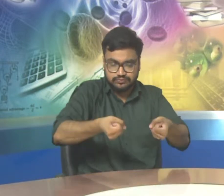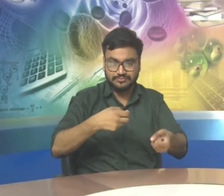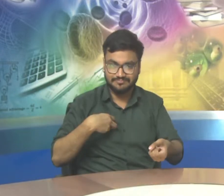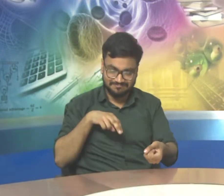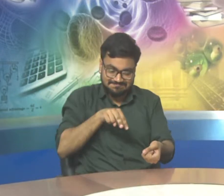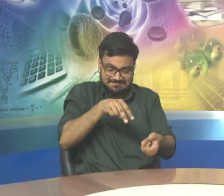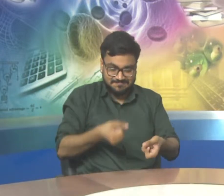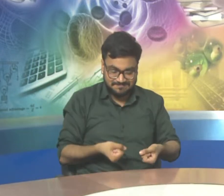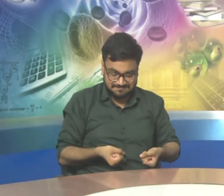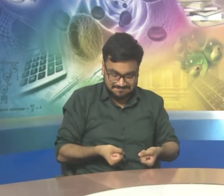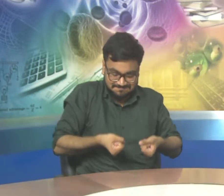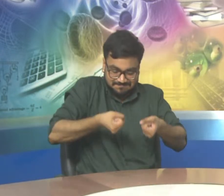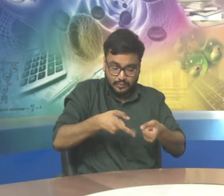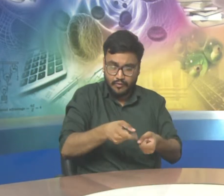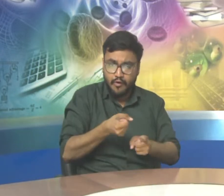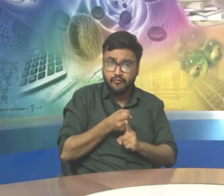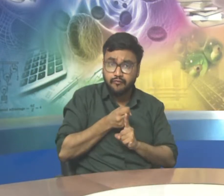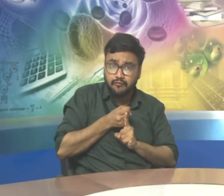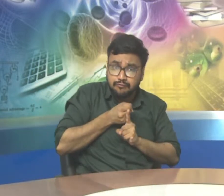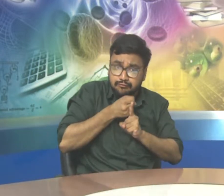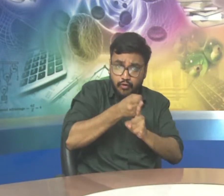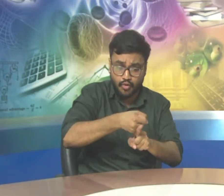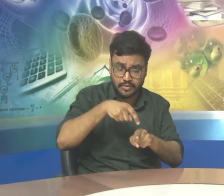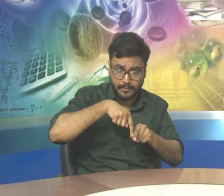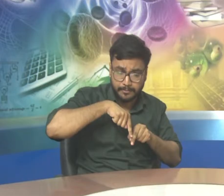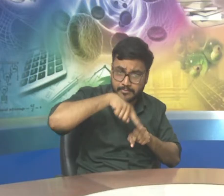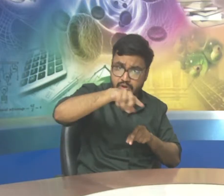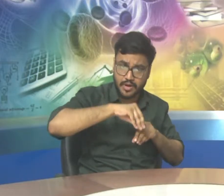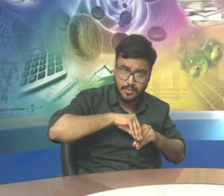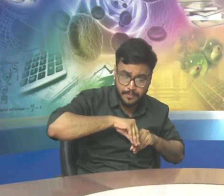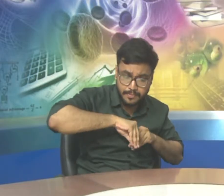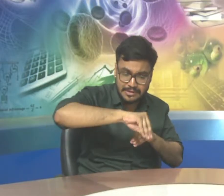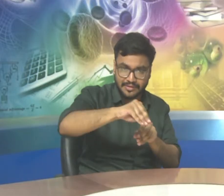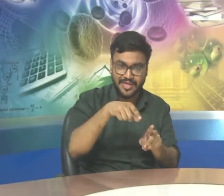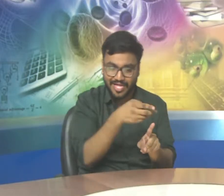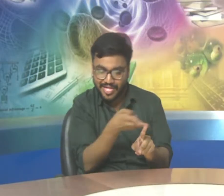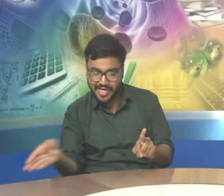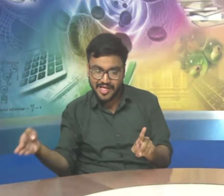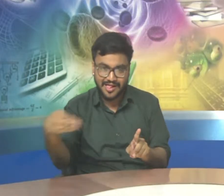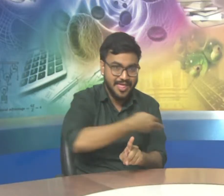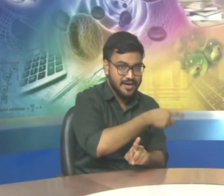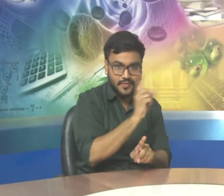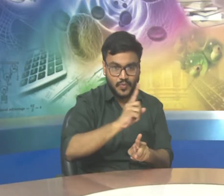it includes both force and movement.